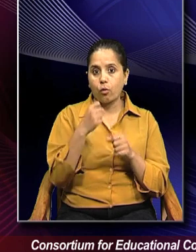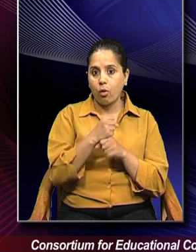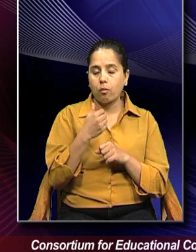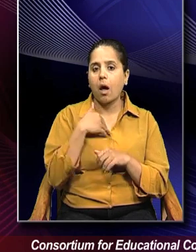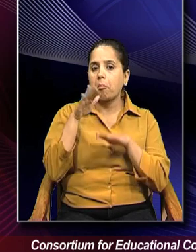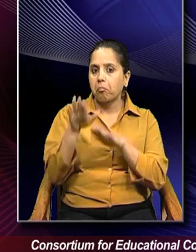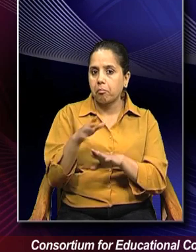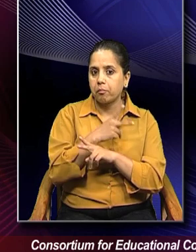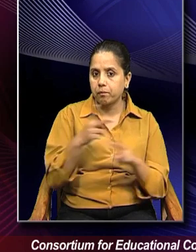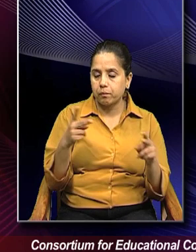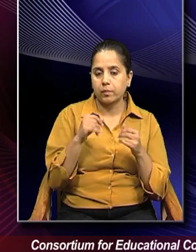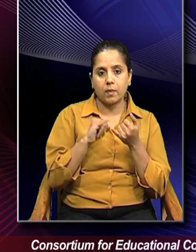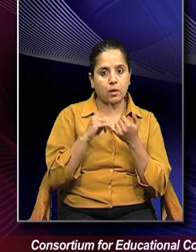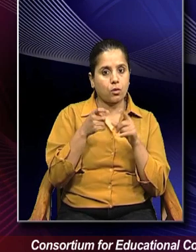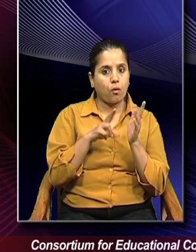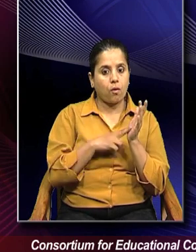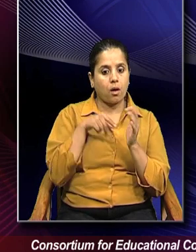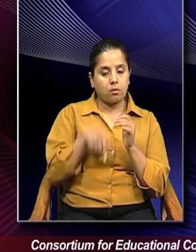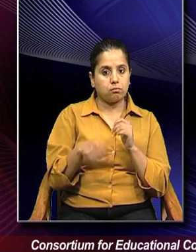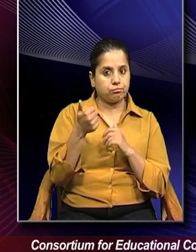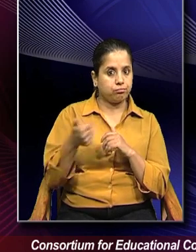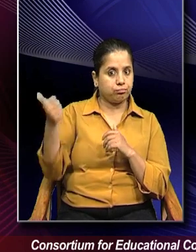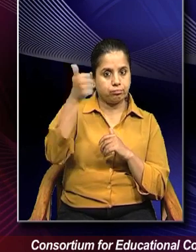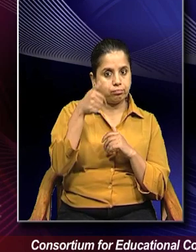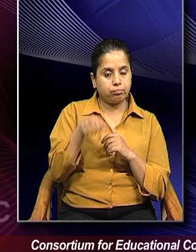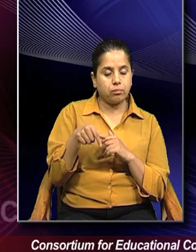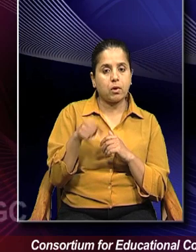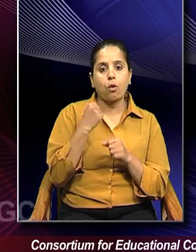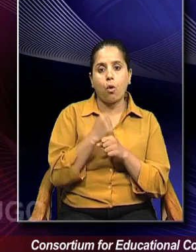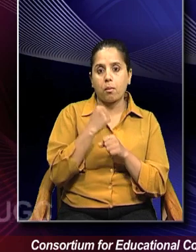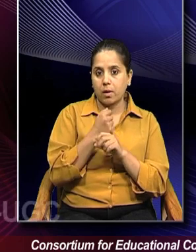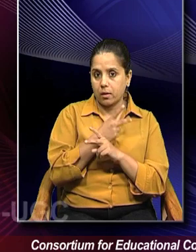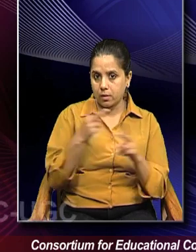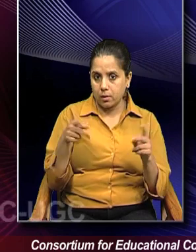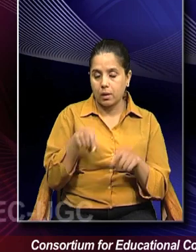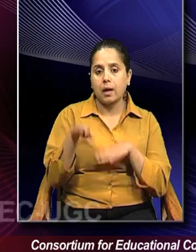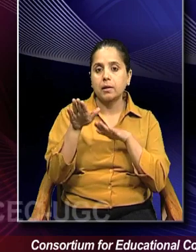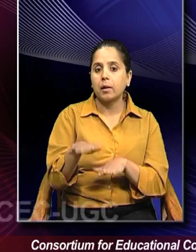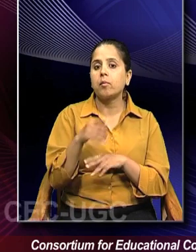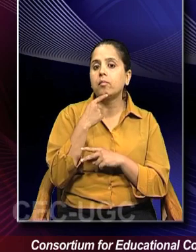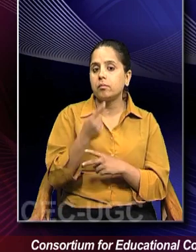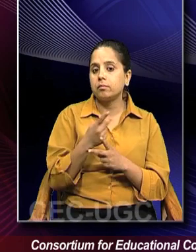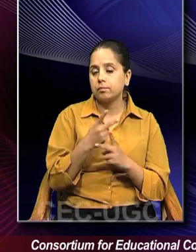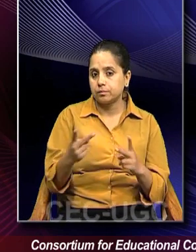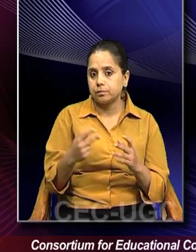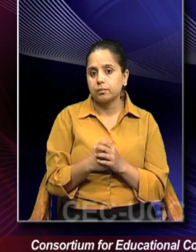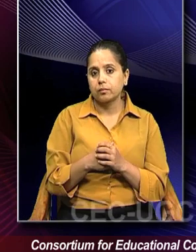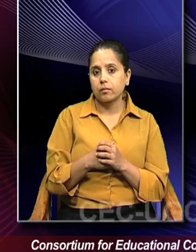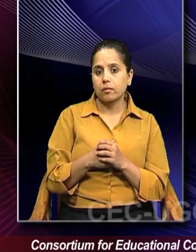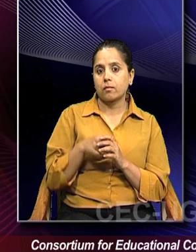dependencies. Sovereignty belongs to the imperial government and dependencies